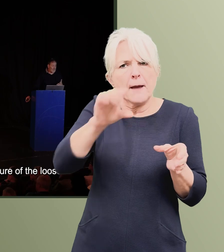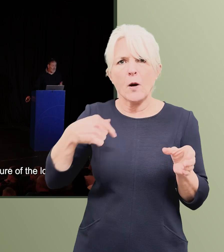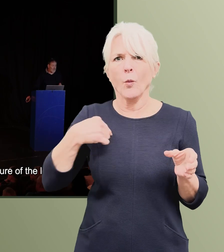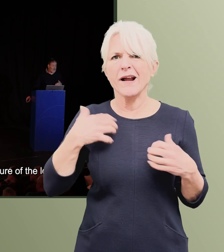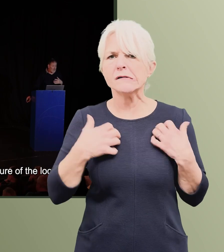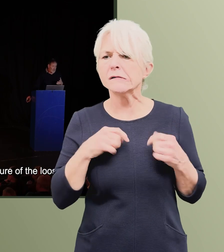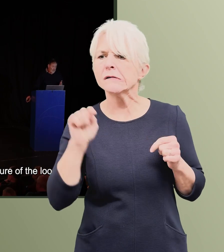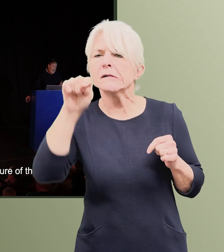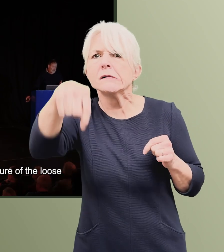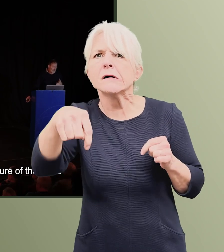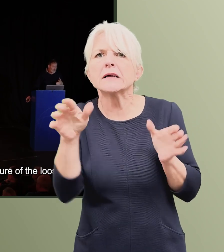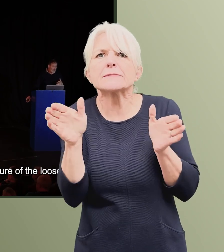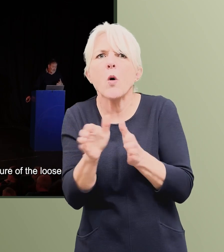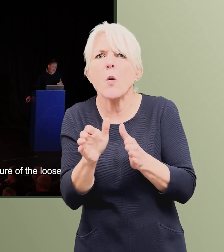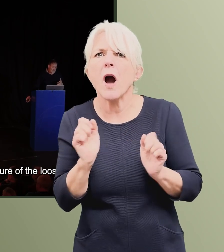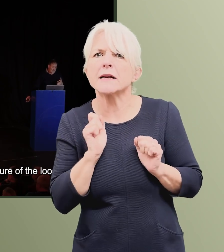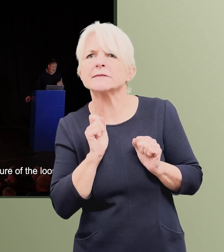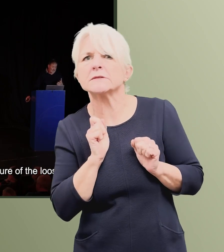more interested in the